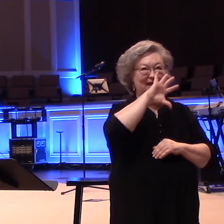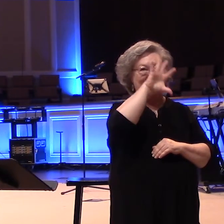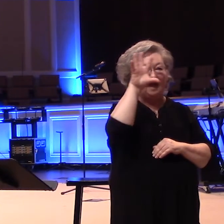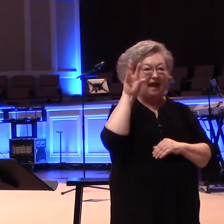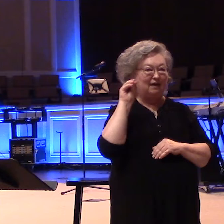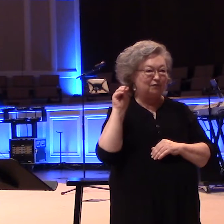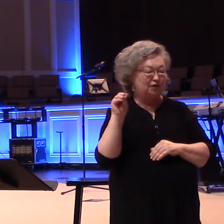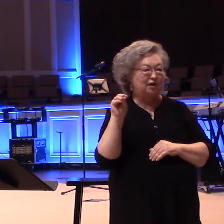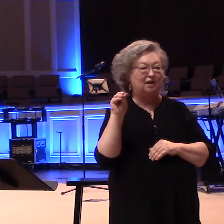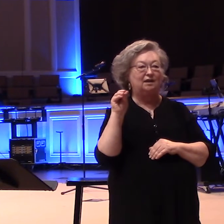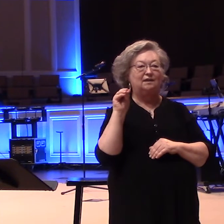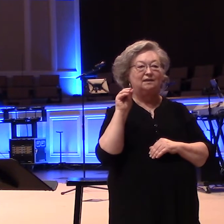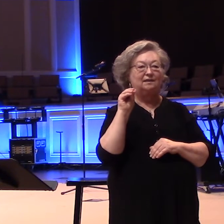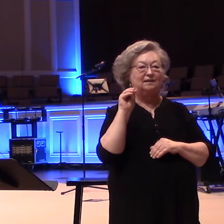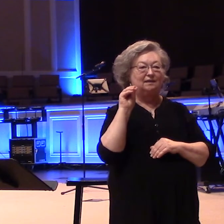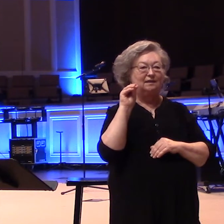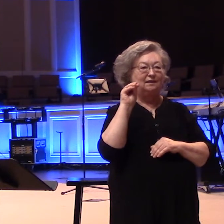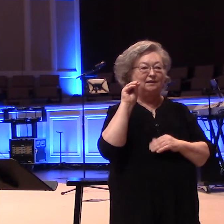Ukraine.